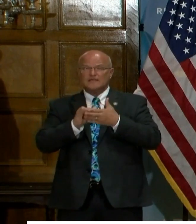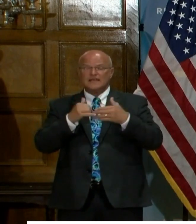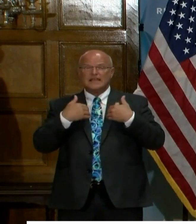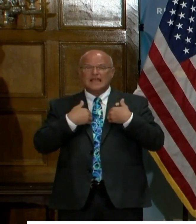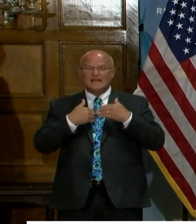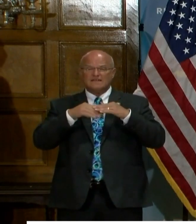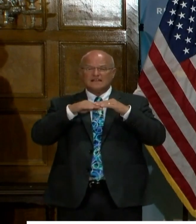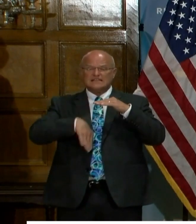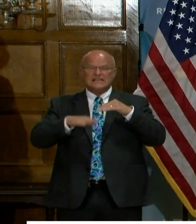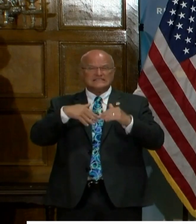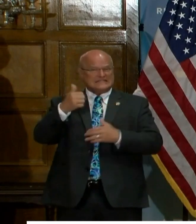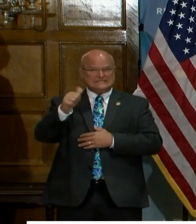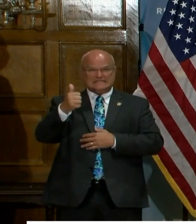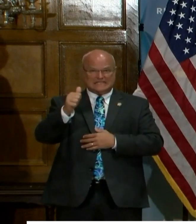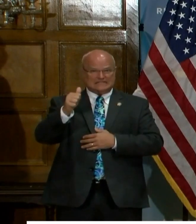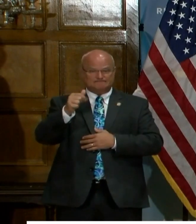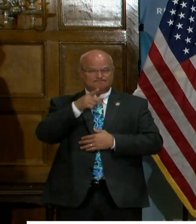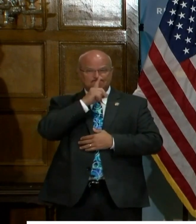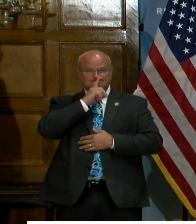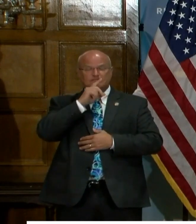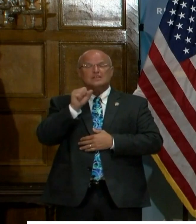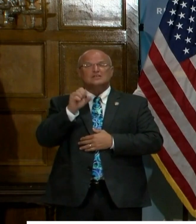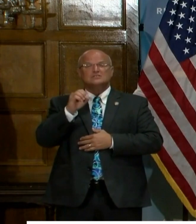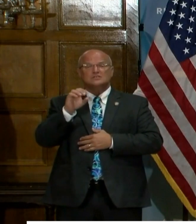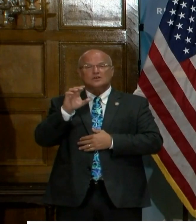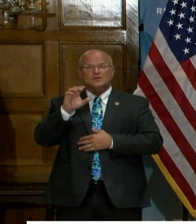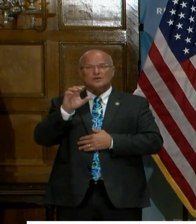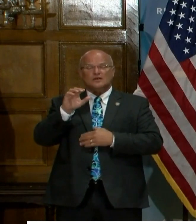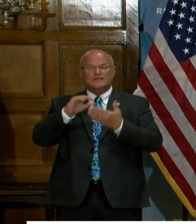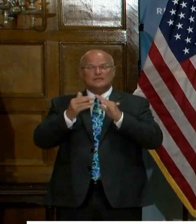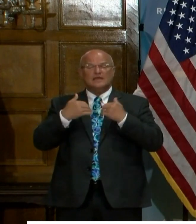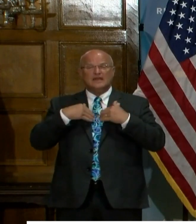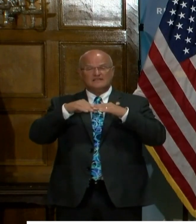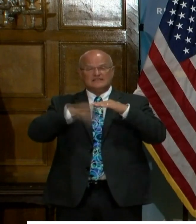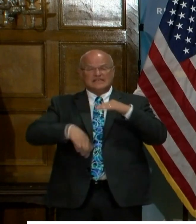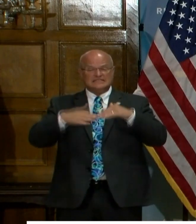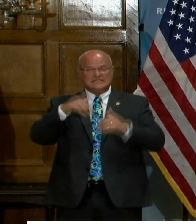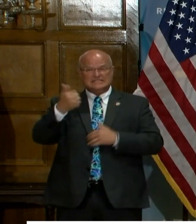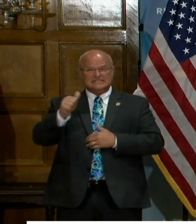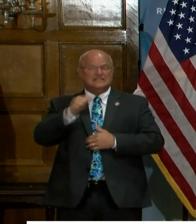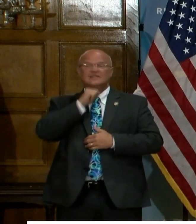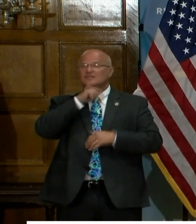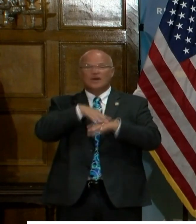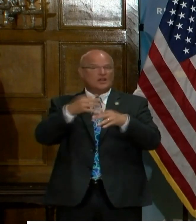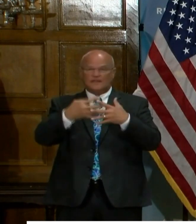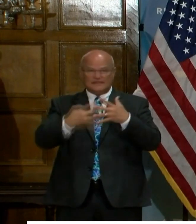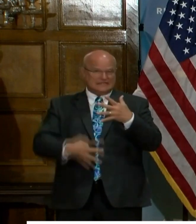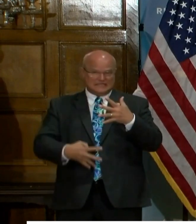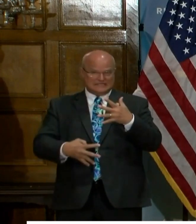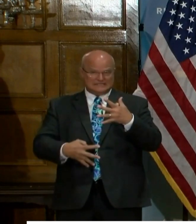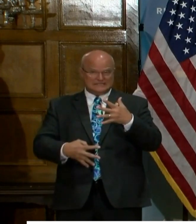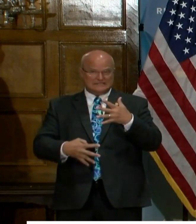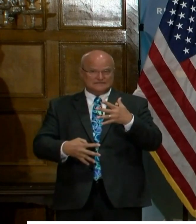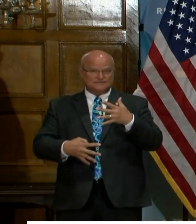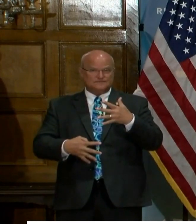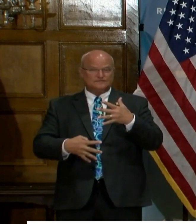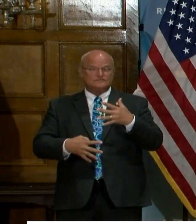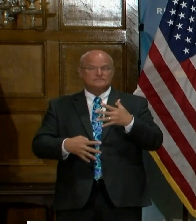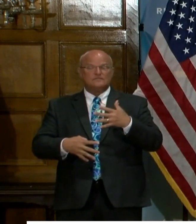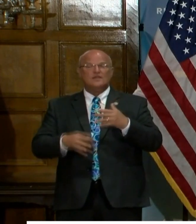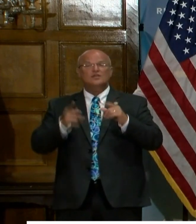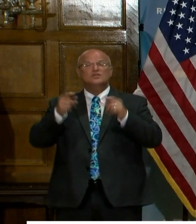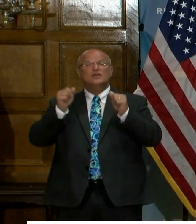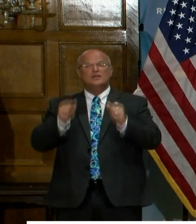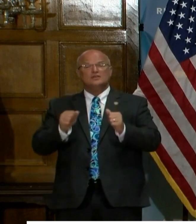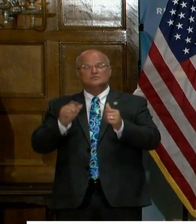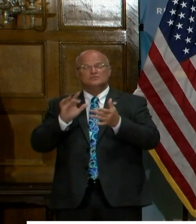have fewer than 10 cases, okay? So the communities that have fewer than 10 are not on the list. You'll be able to get to the list by going to